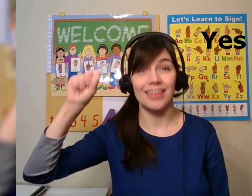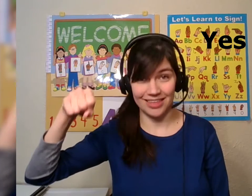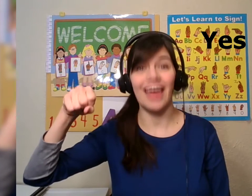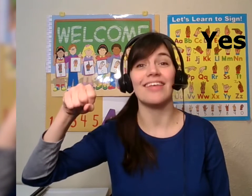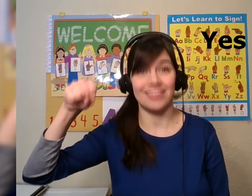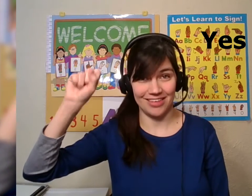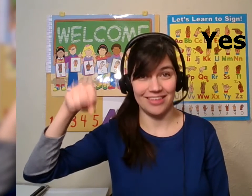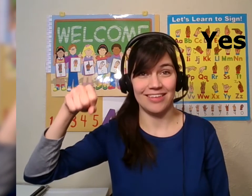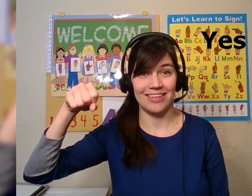Yes.